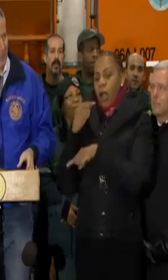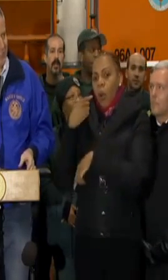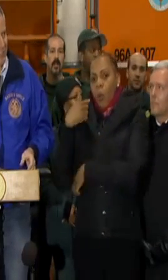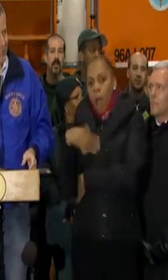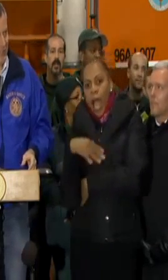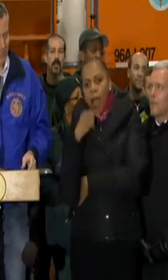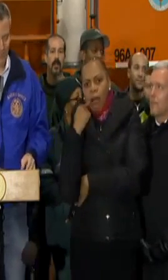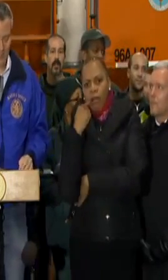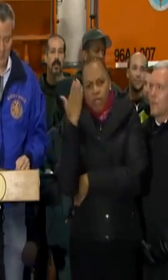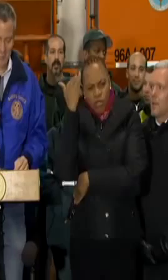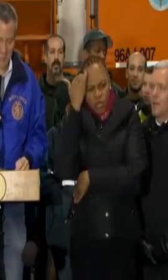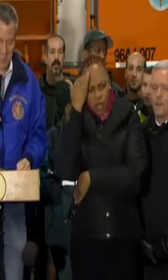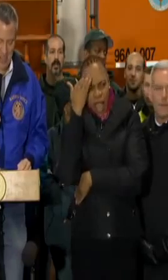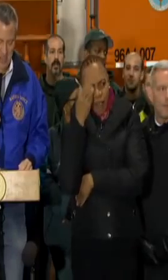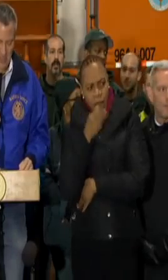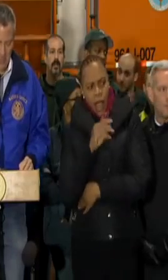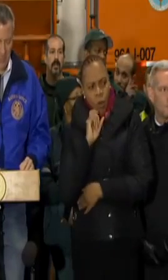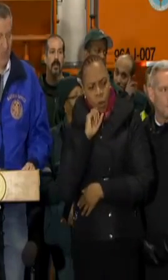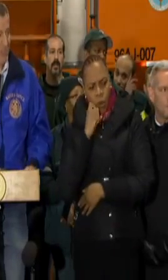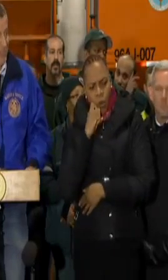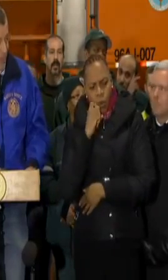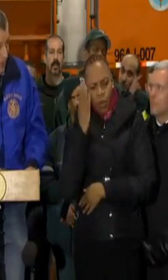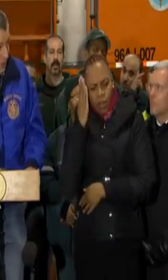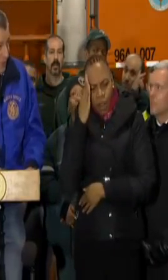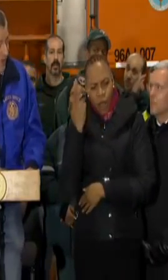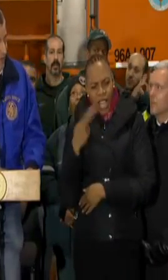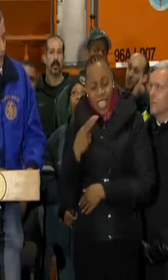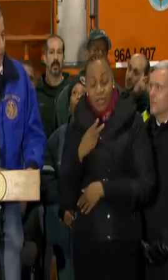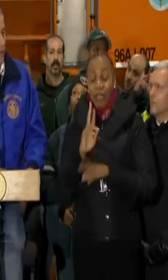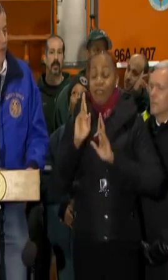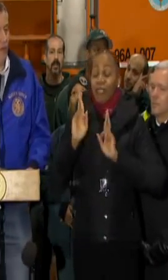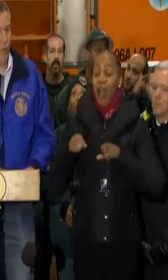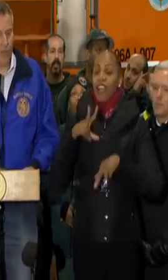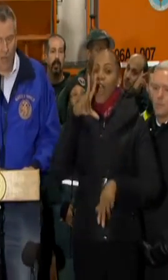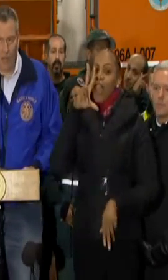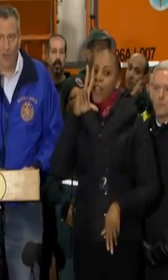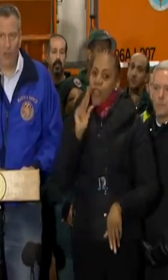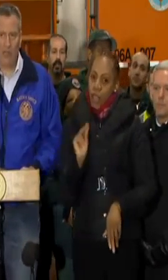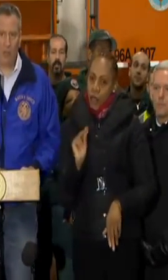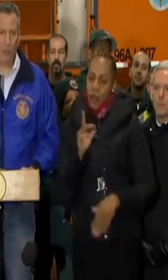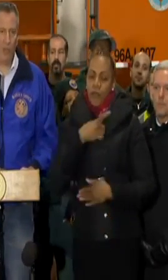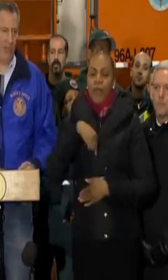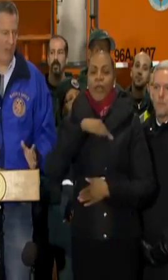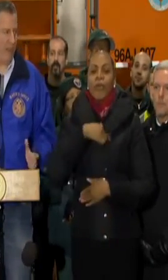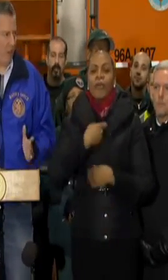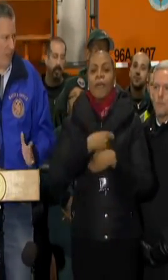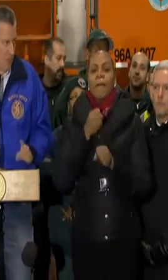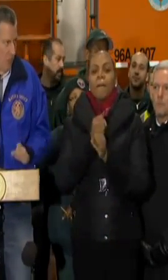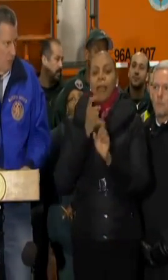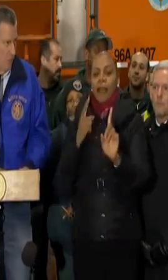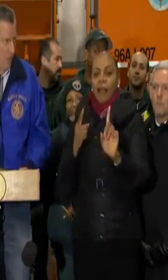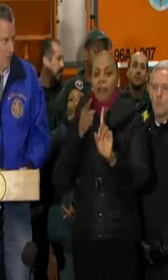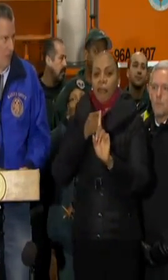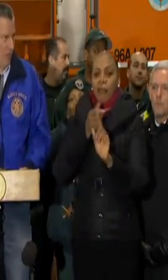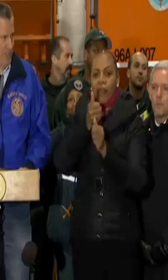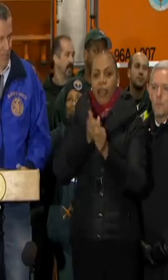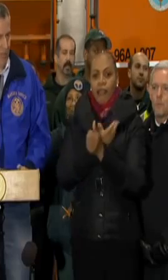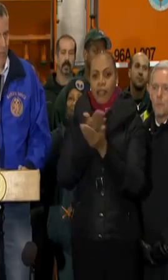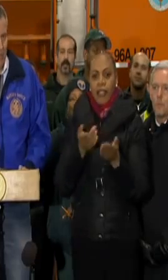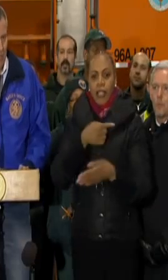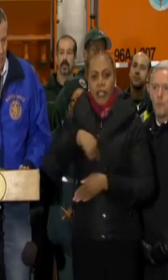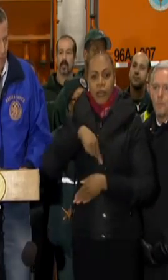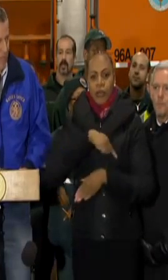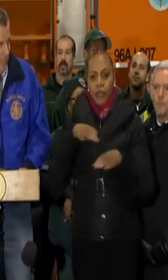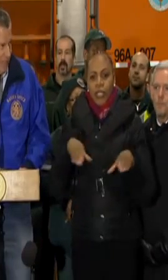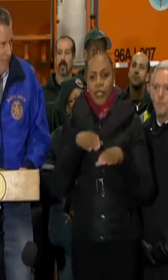have a fine sense of history. The answer is no. We are going to make the point in everything we do. I've said it